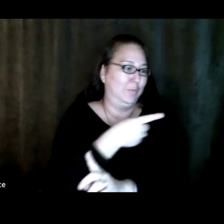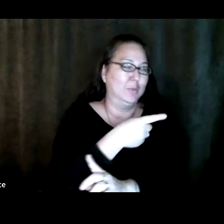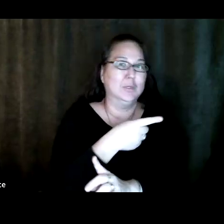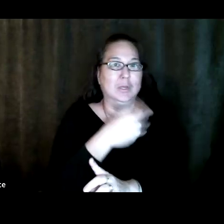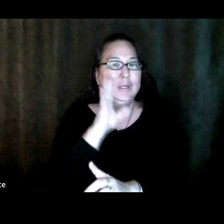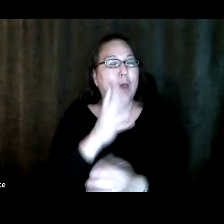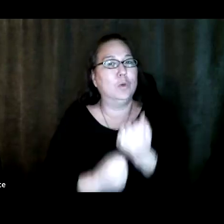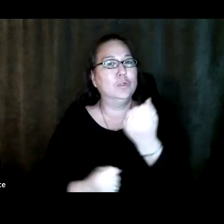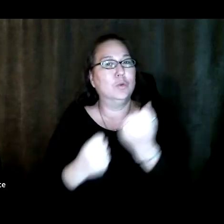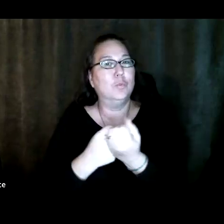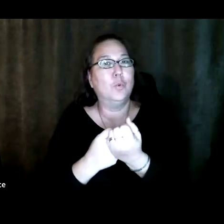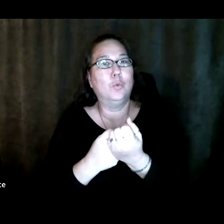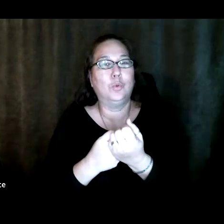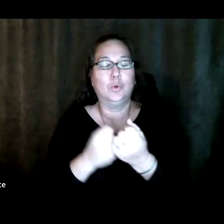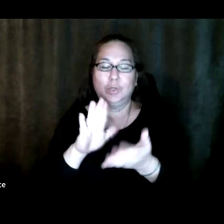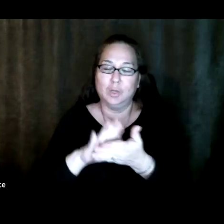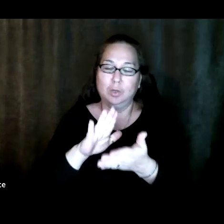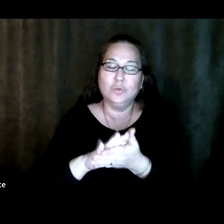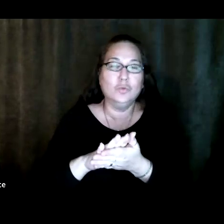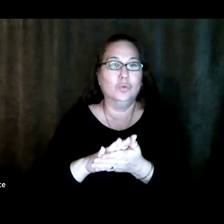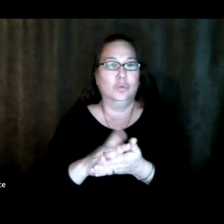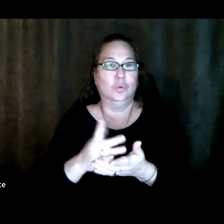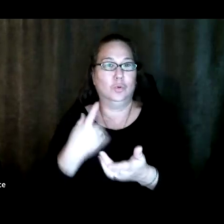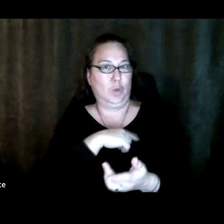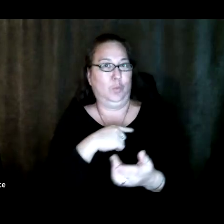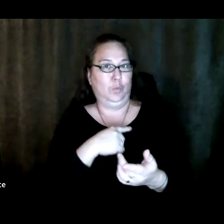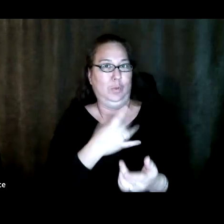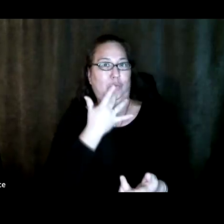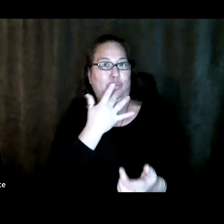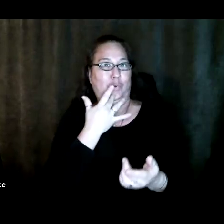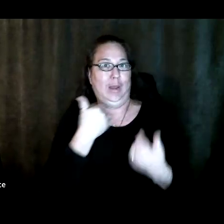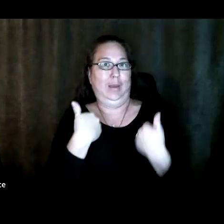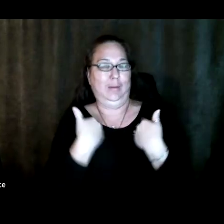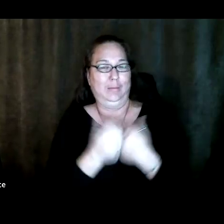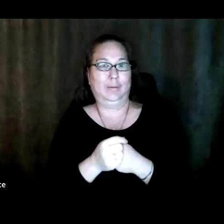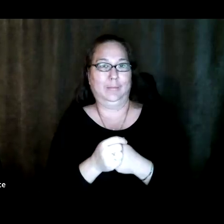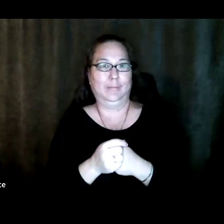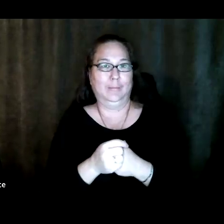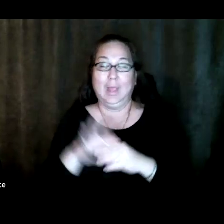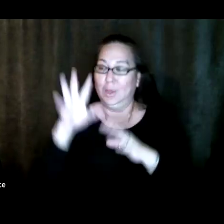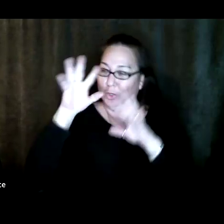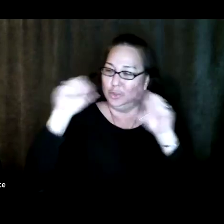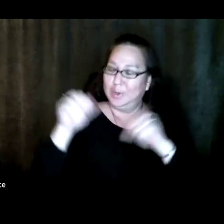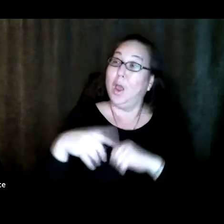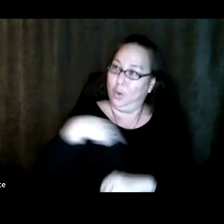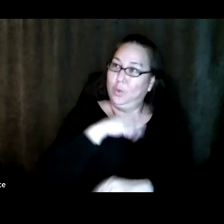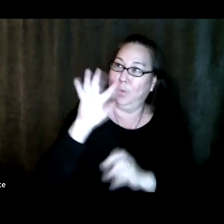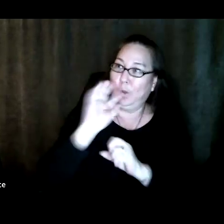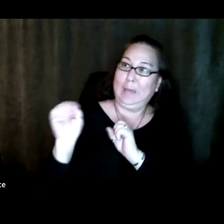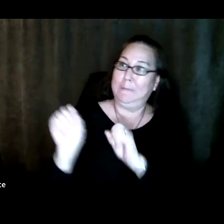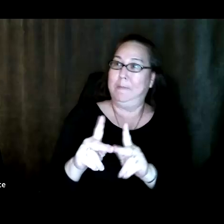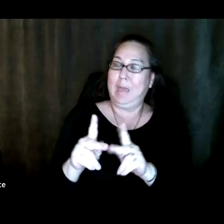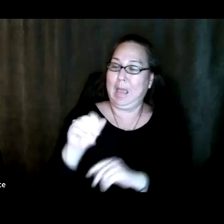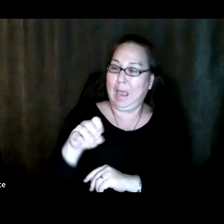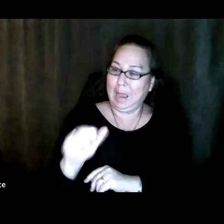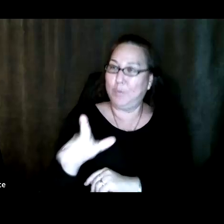of schools that we have. We'll come back in April or May and kind of